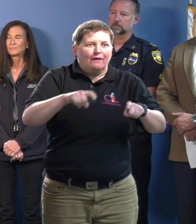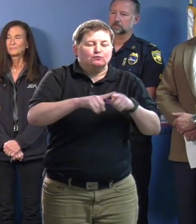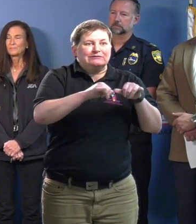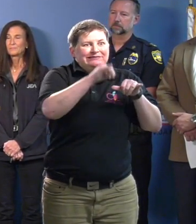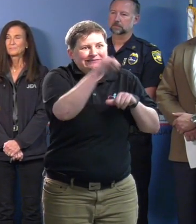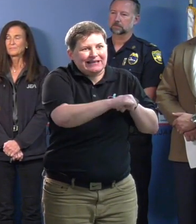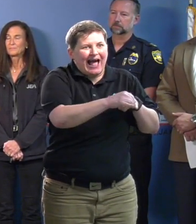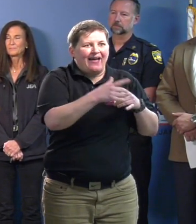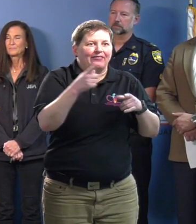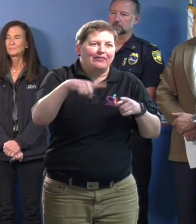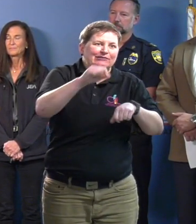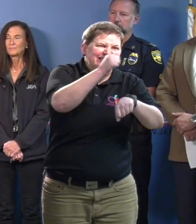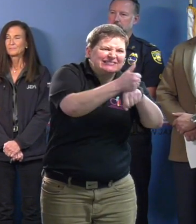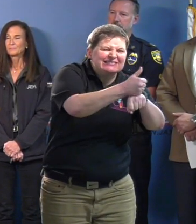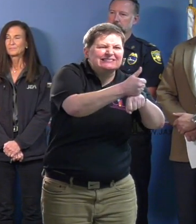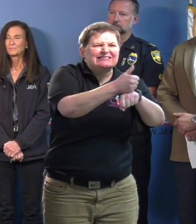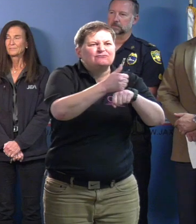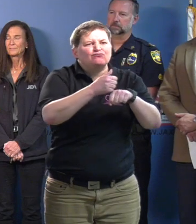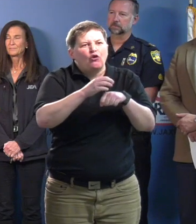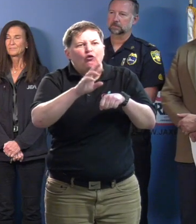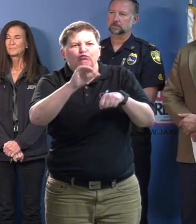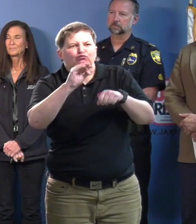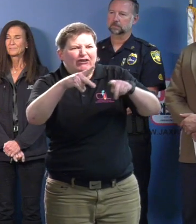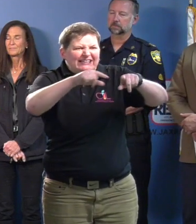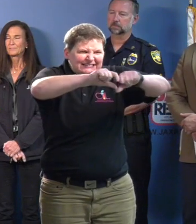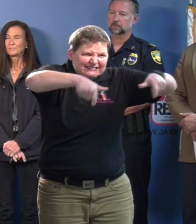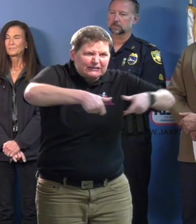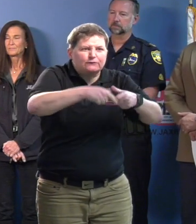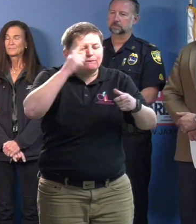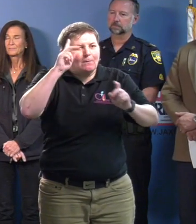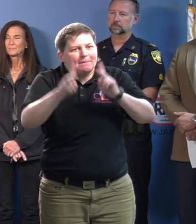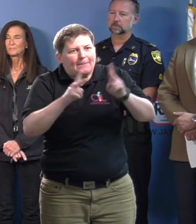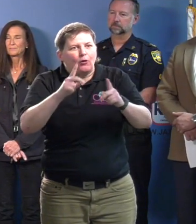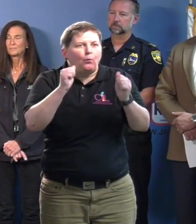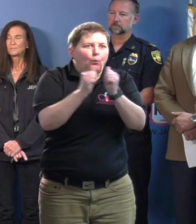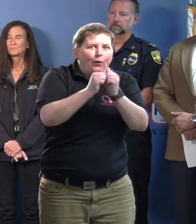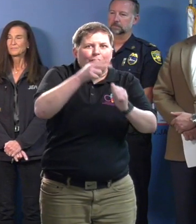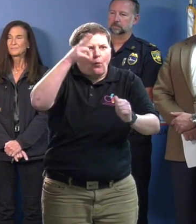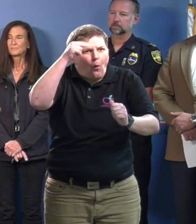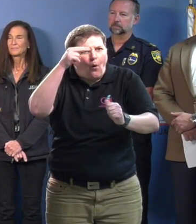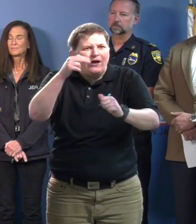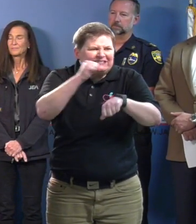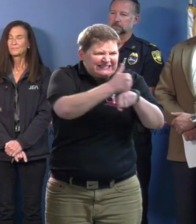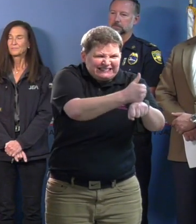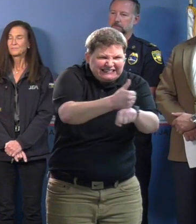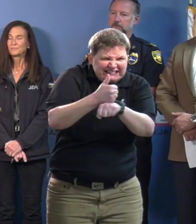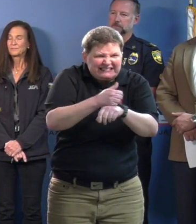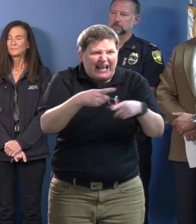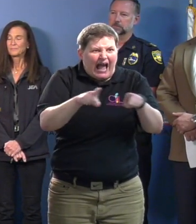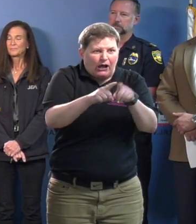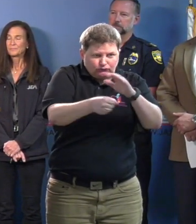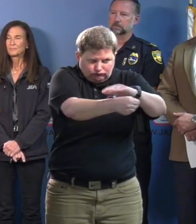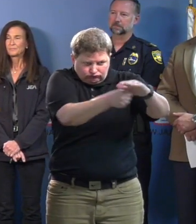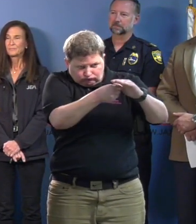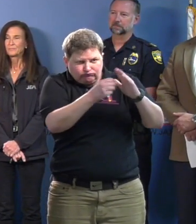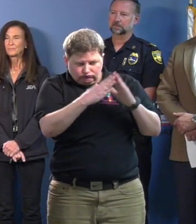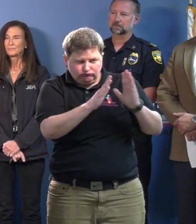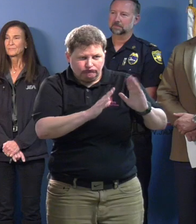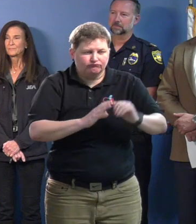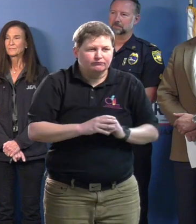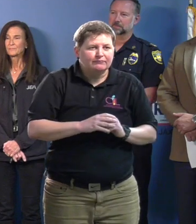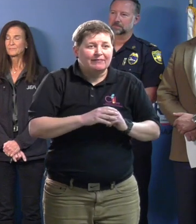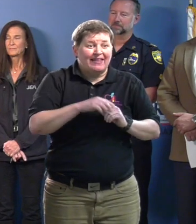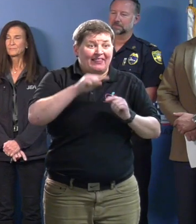up rinks for the people and horses who are utilizing that as a shelter. The center has not had this many horses in it